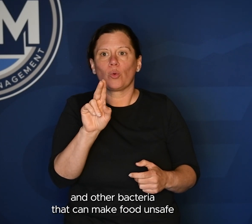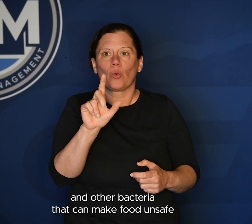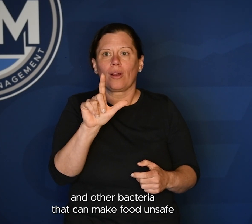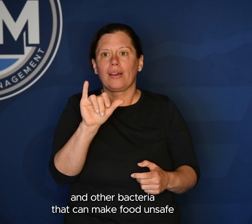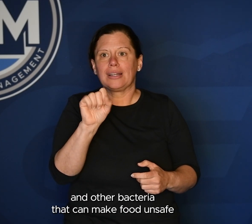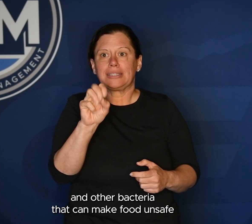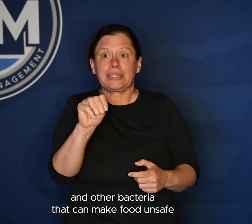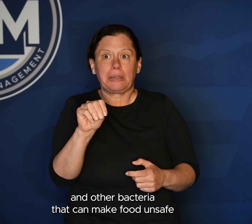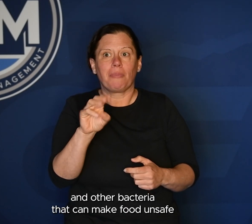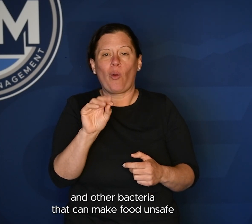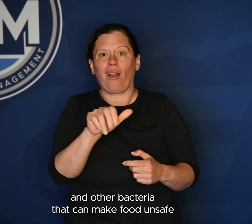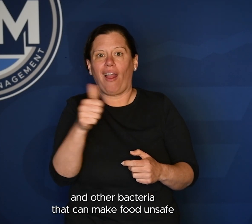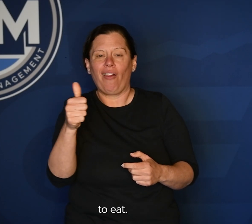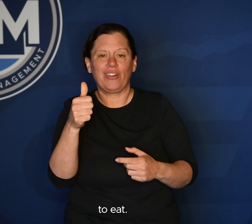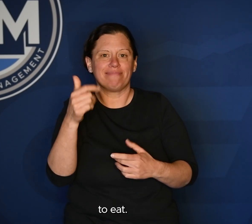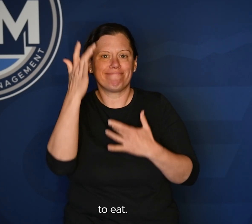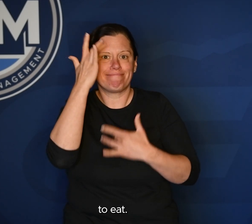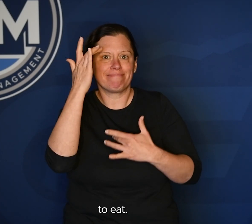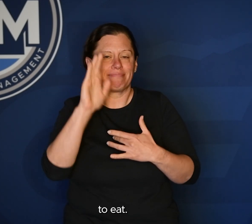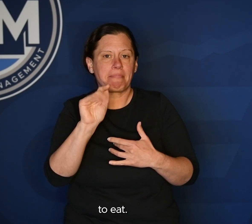can make food unsafe to eat.